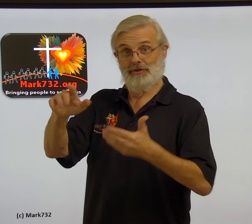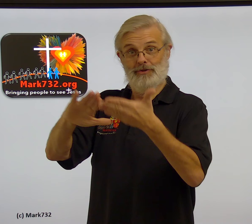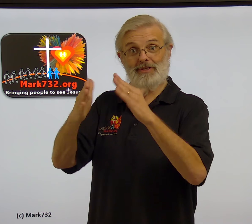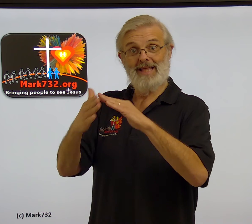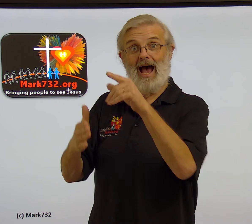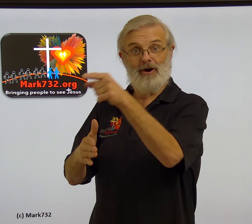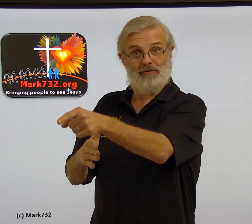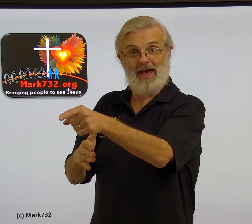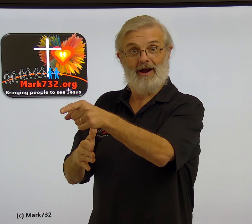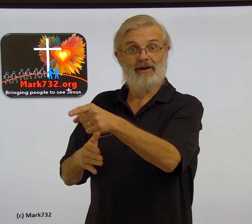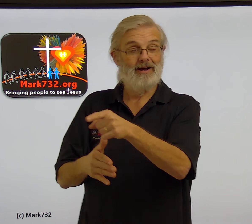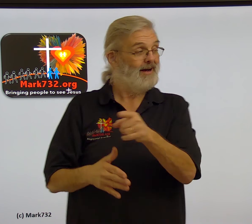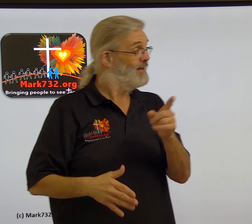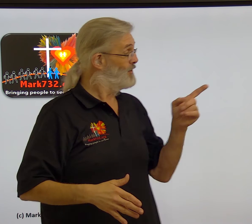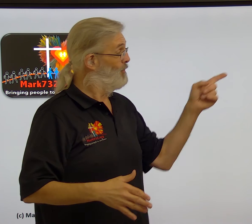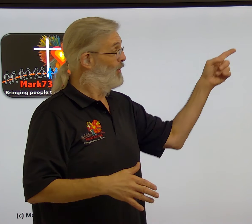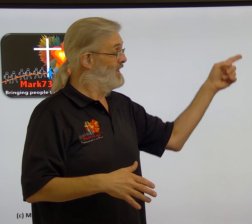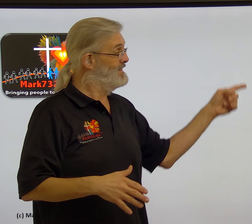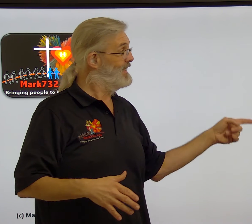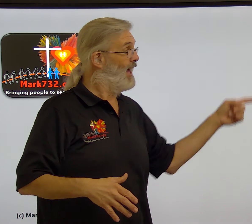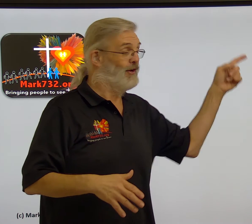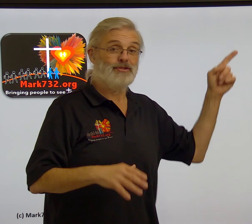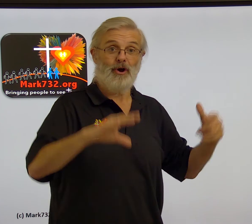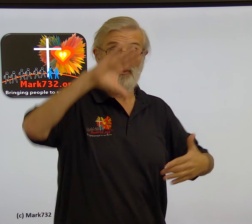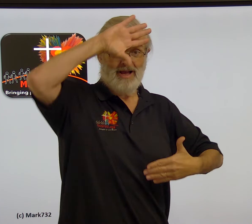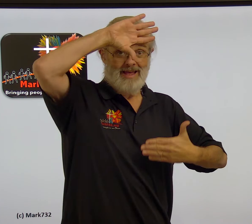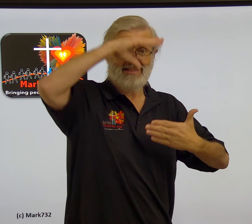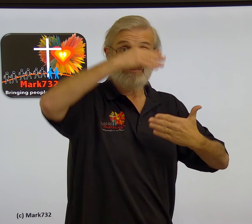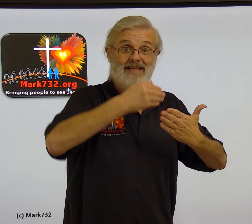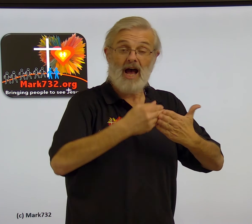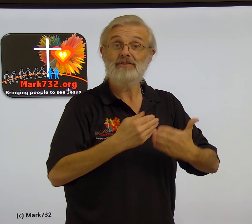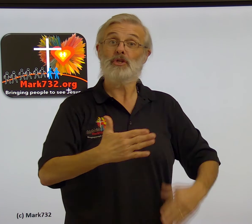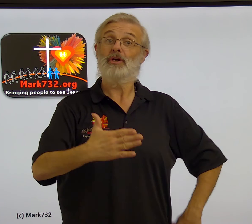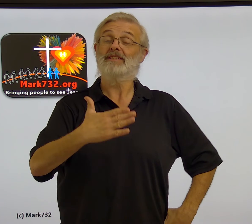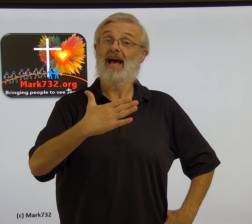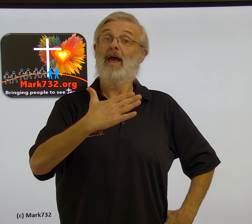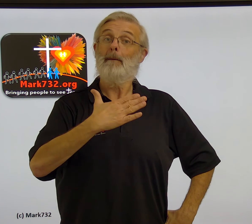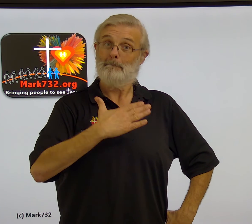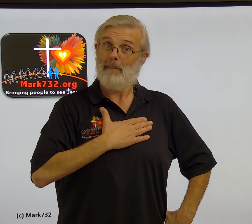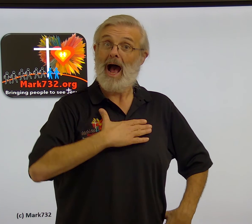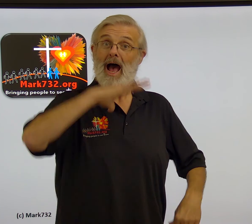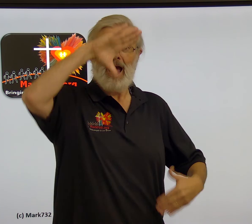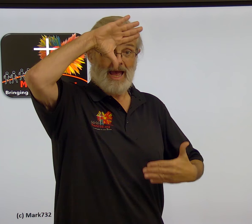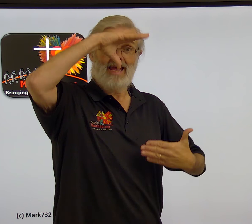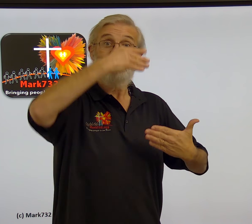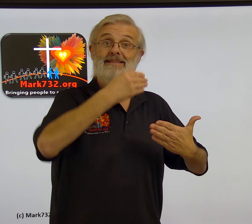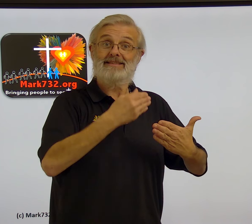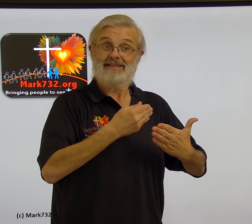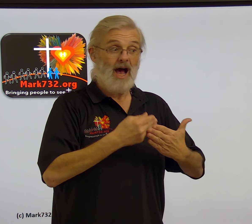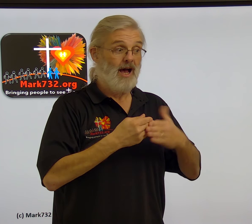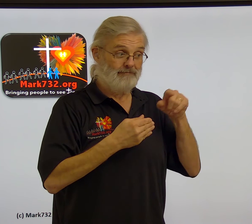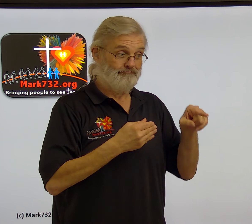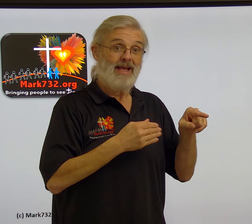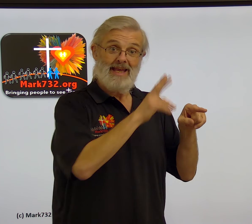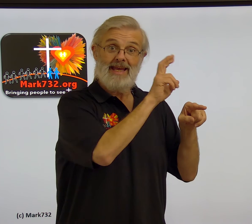the town there. So put these together. So the son, so you could say my son, he